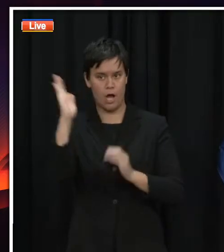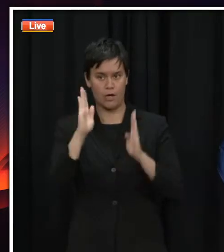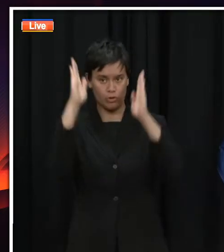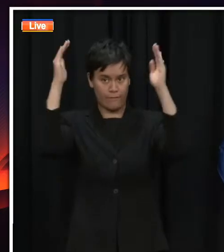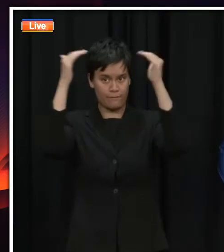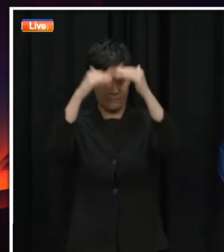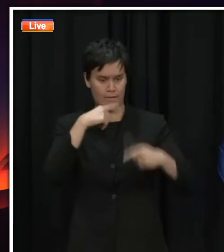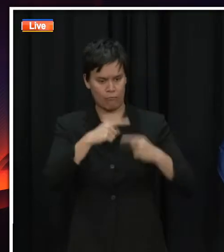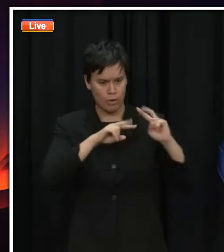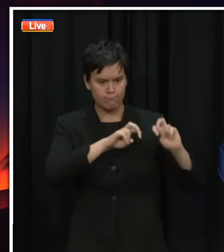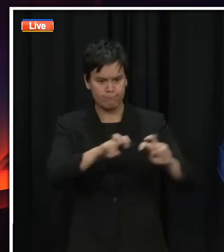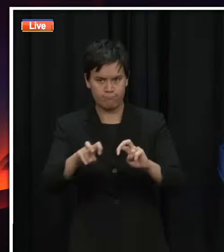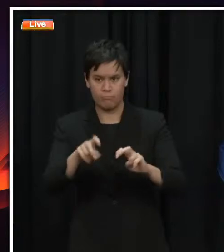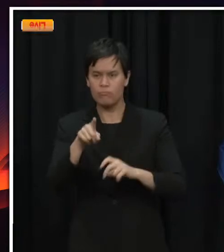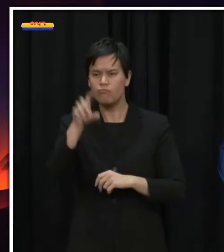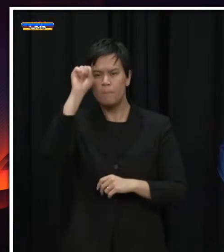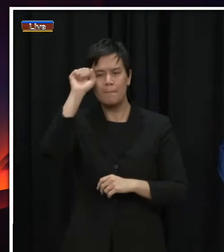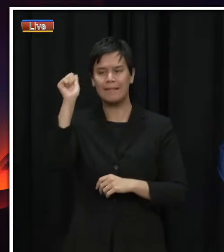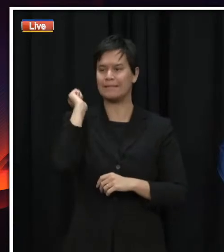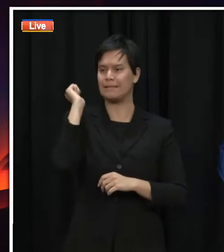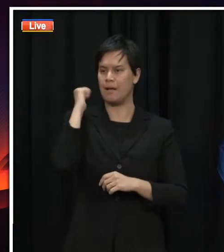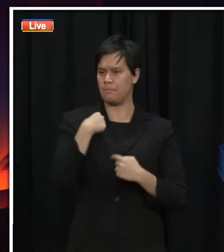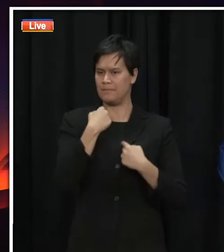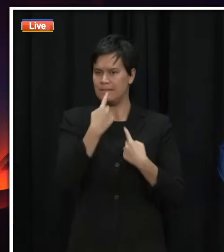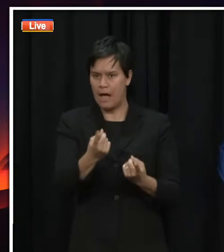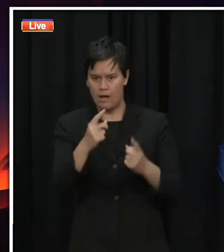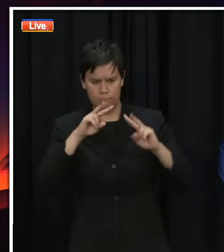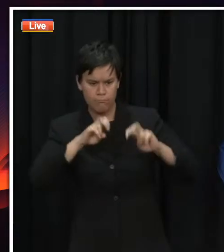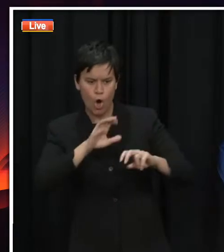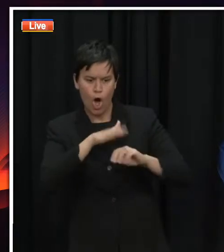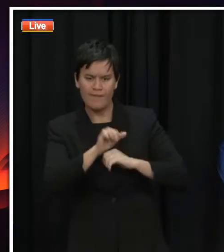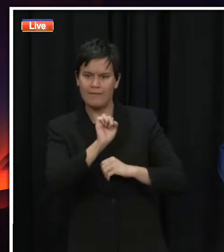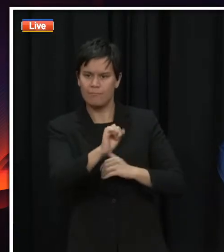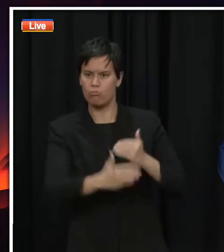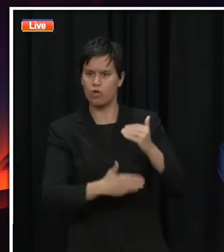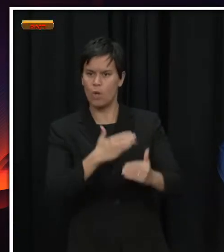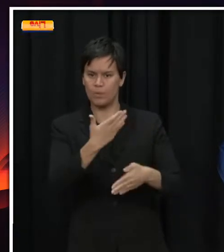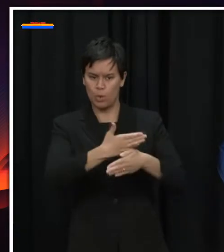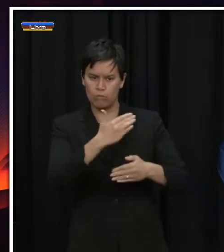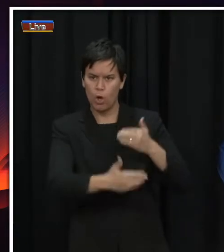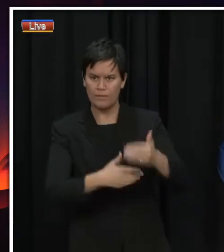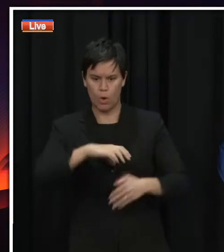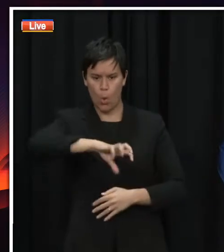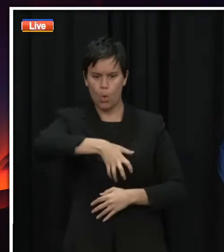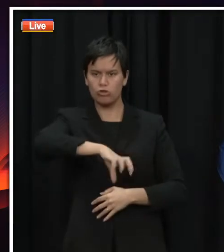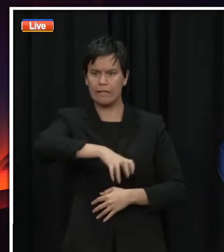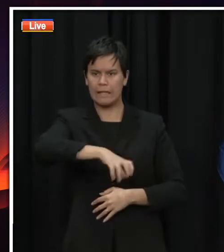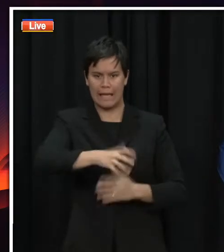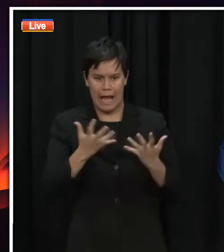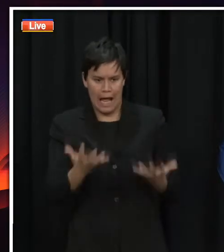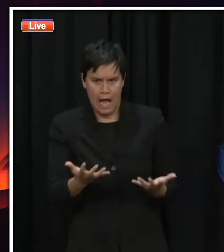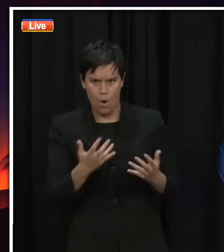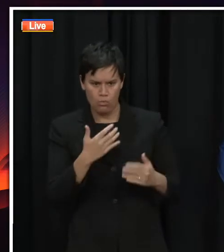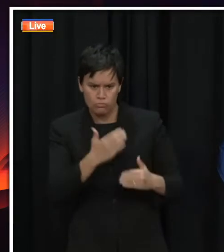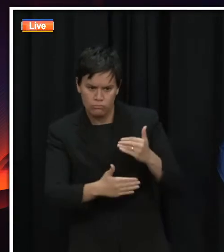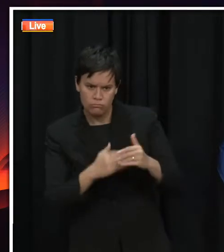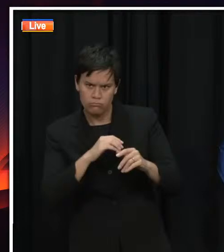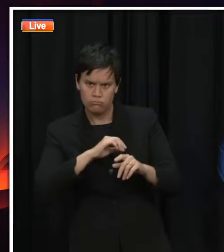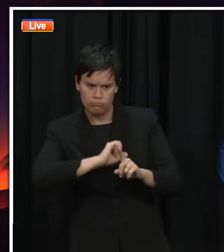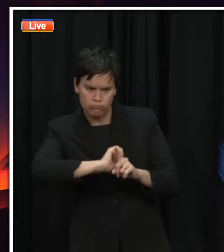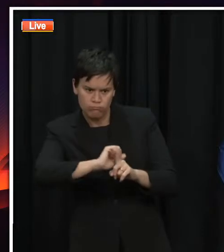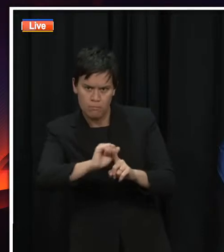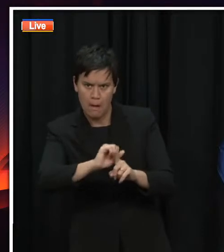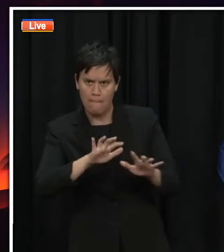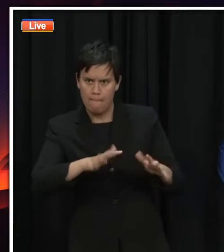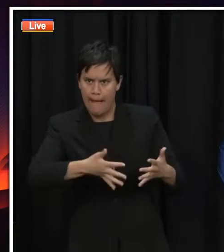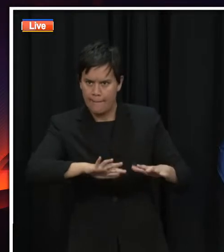commissioned an infection prevention control of the laundry process there. That was undertaken as part of the follow-up investigation related